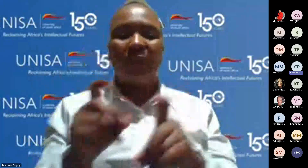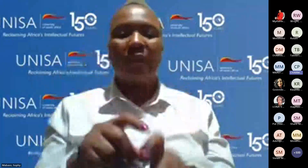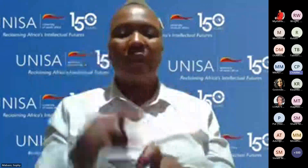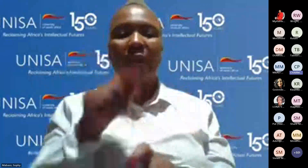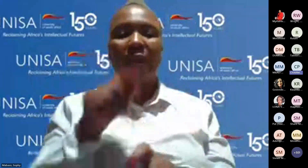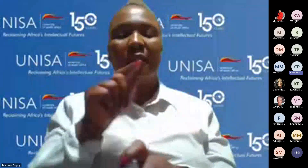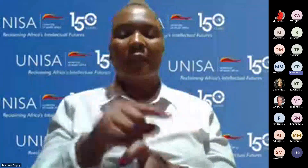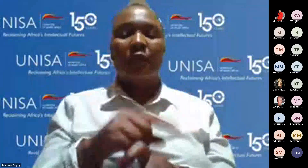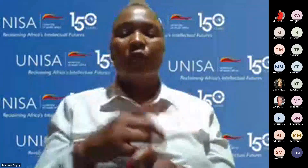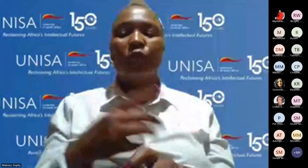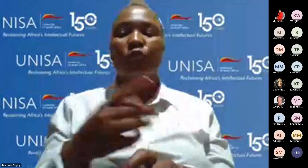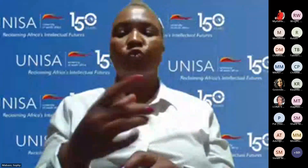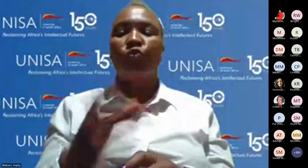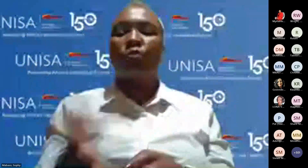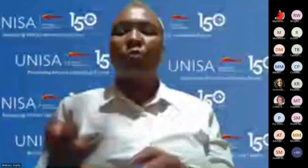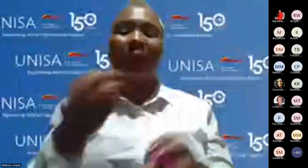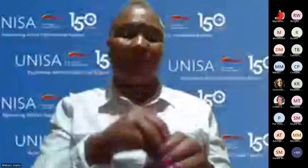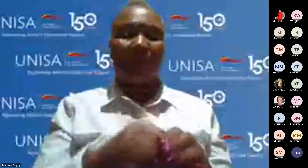through Turnitin.